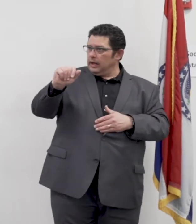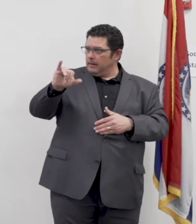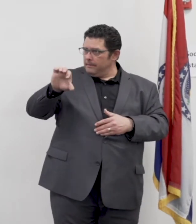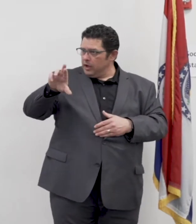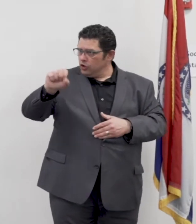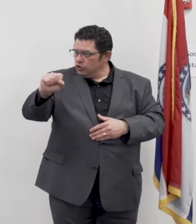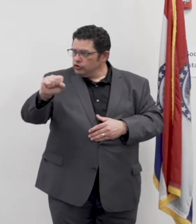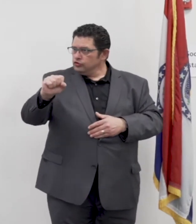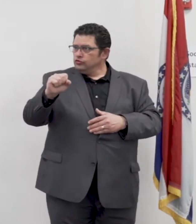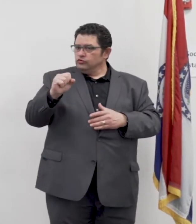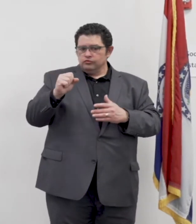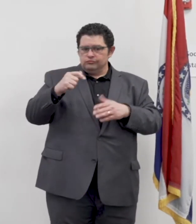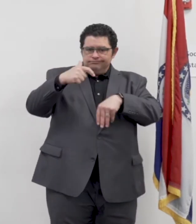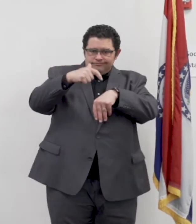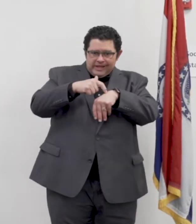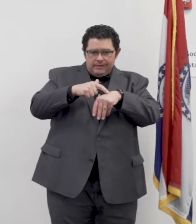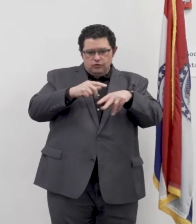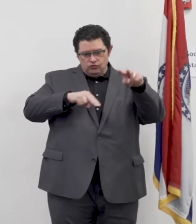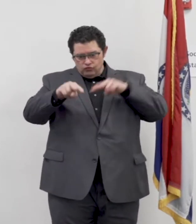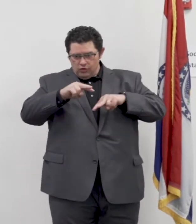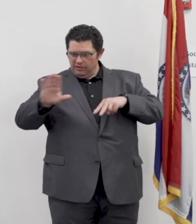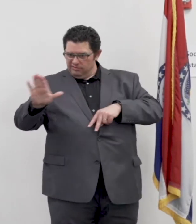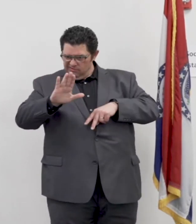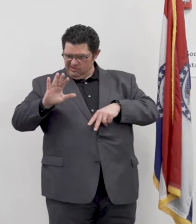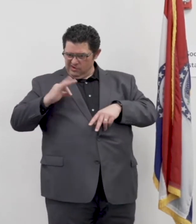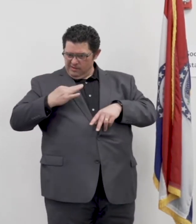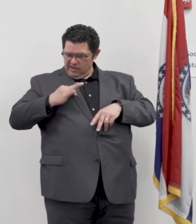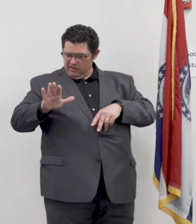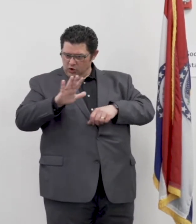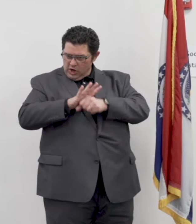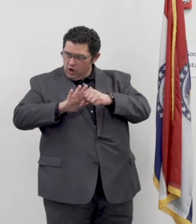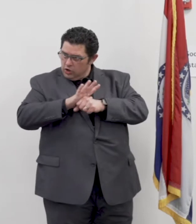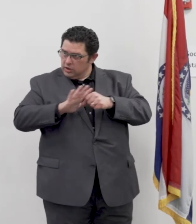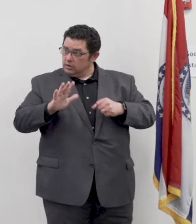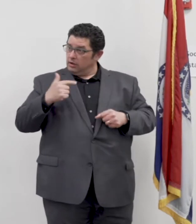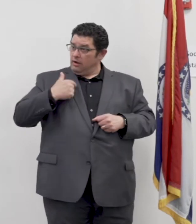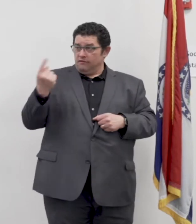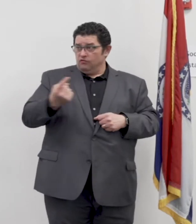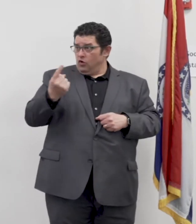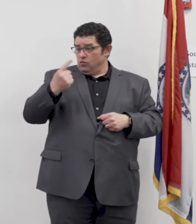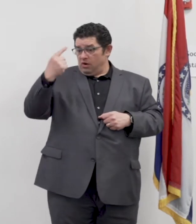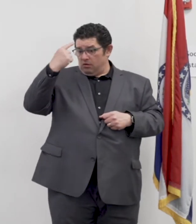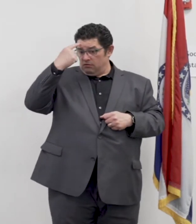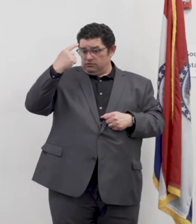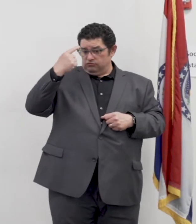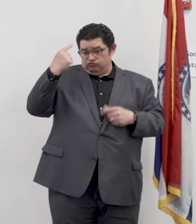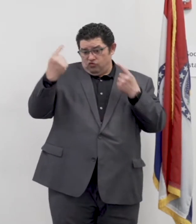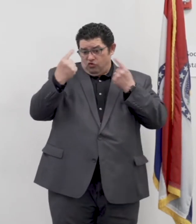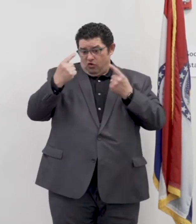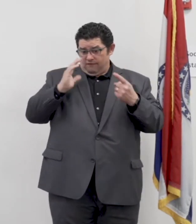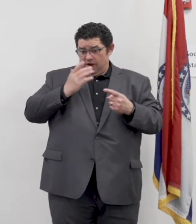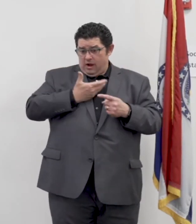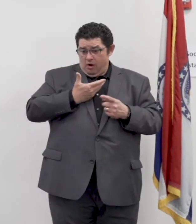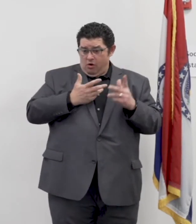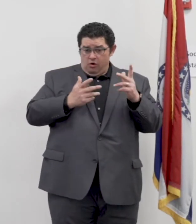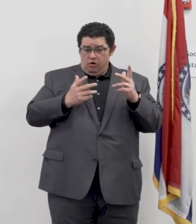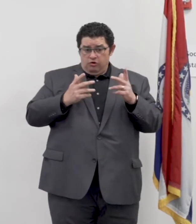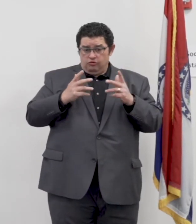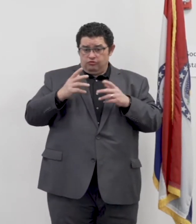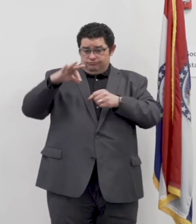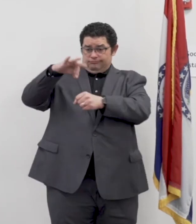to thoughtfully review these applications. I've always considered our municipal elected officials as part of our team